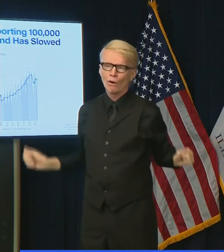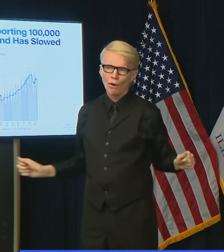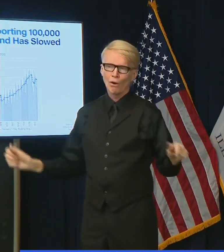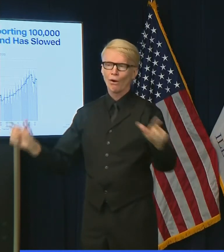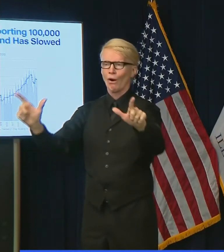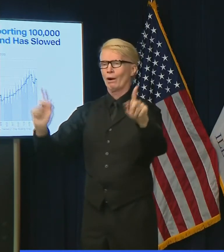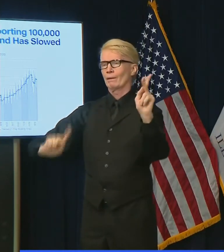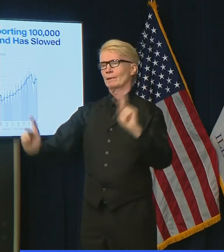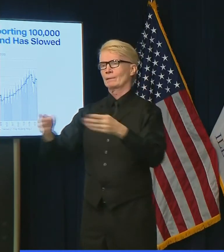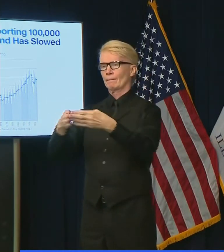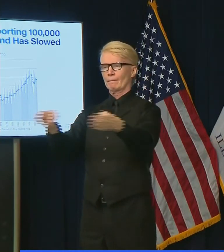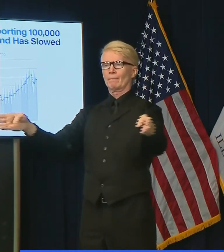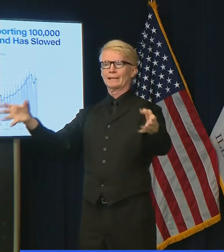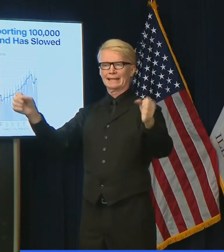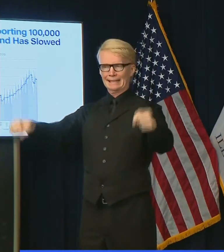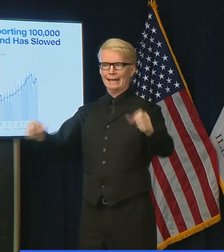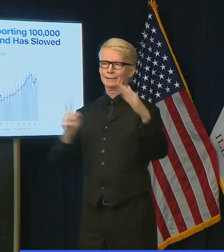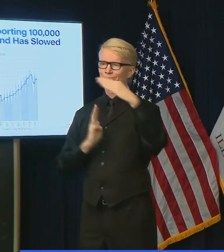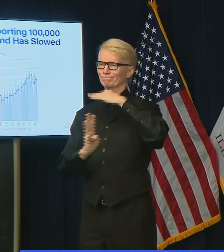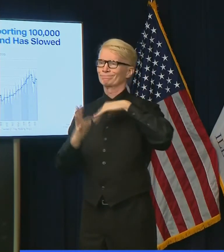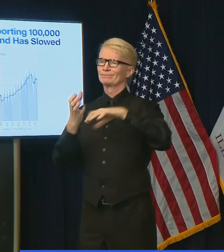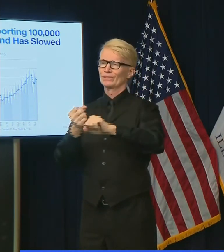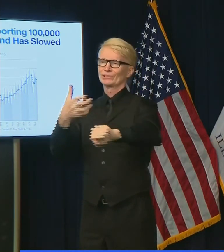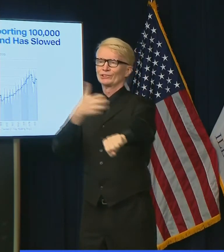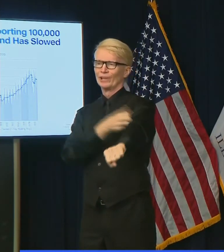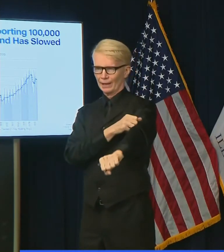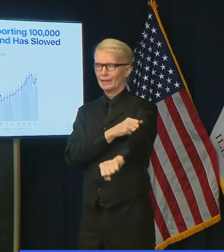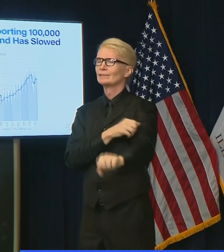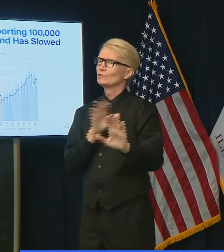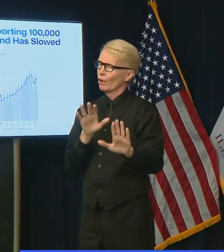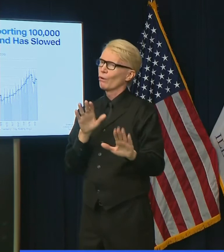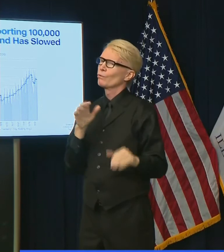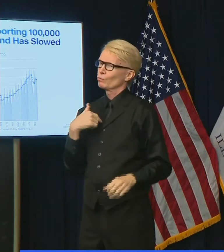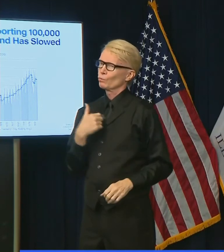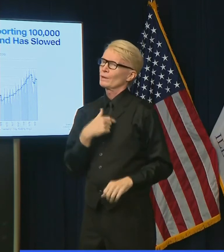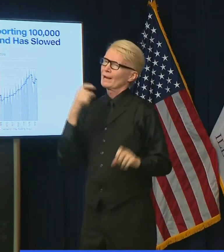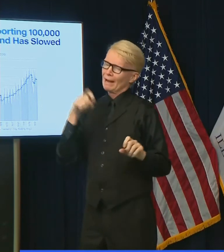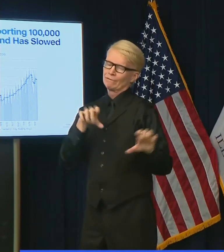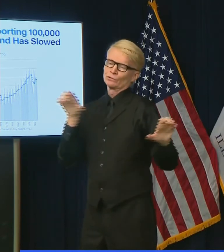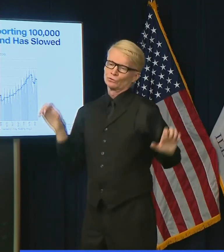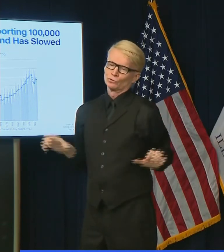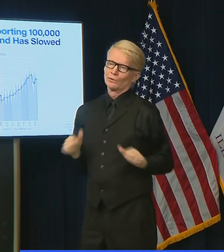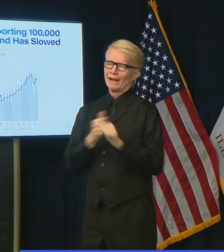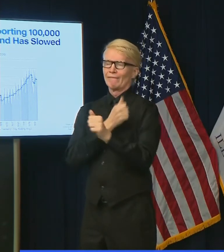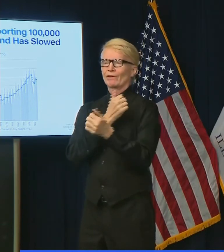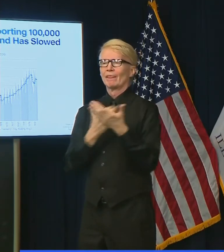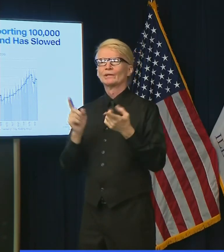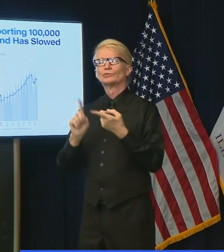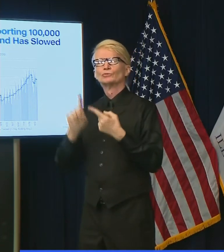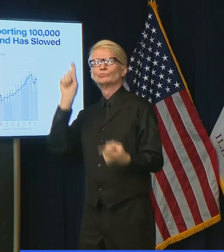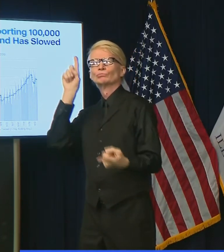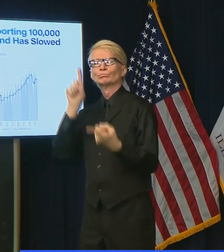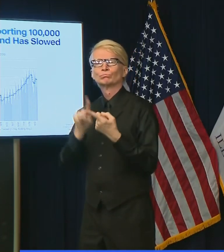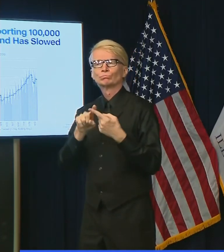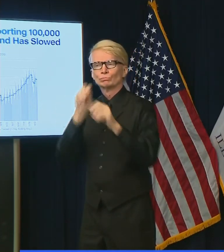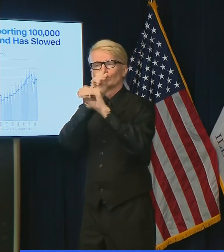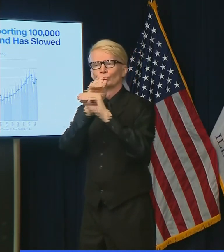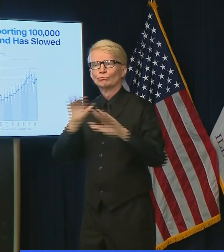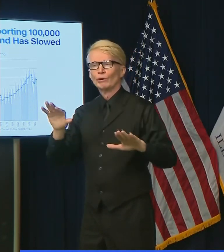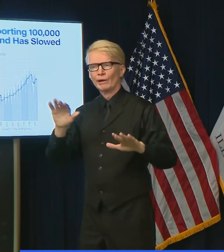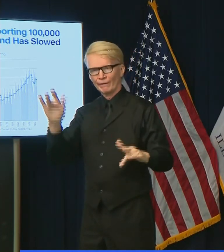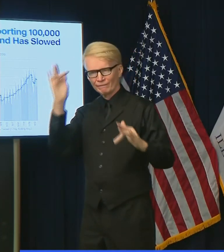public. So it's incredibly important that we do everything in our power to temper the spread of this virus in